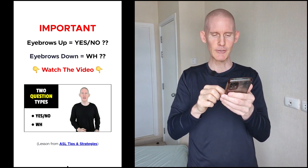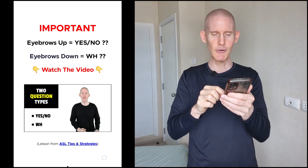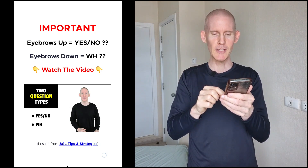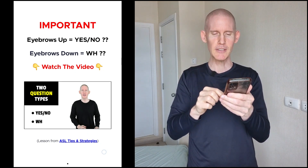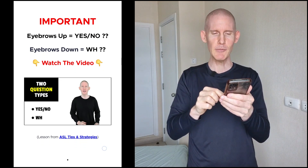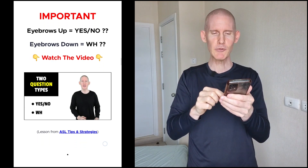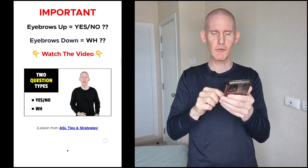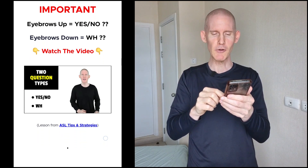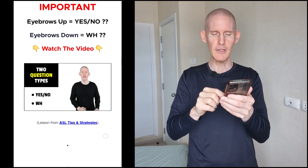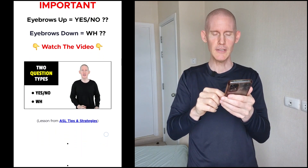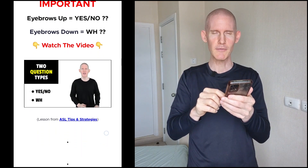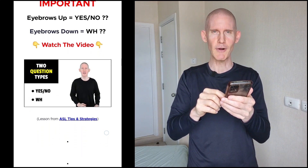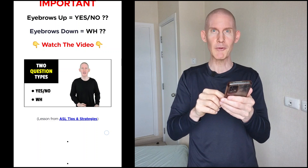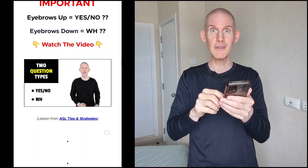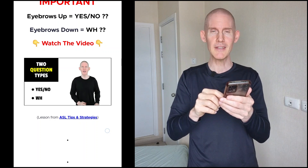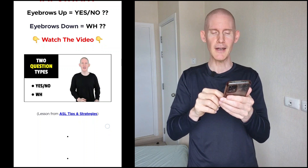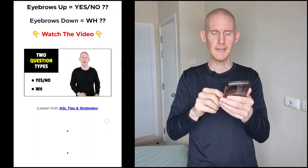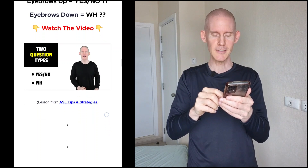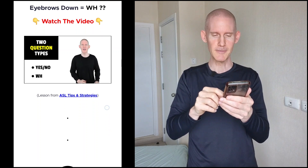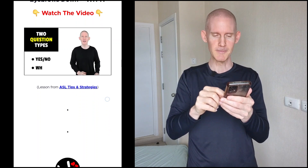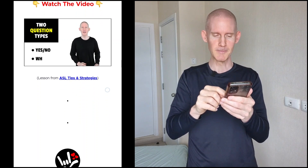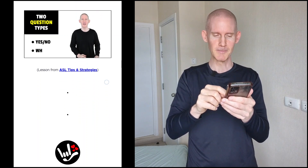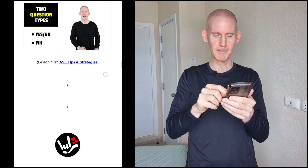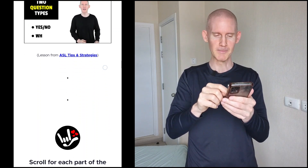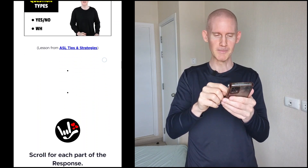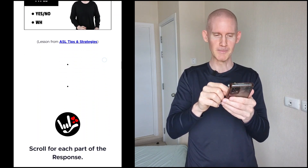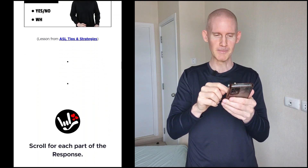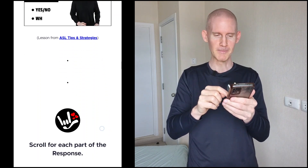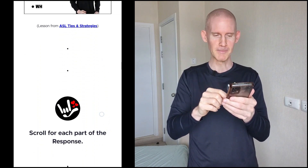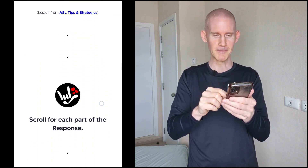right, so let's keep scrolling, following the dots.